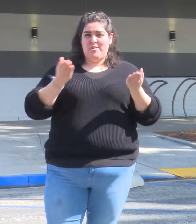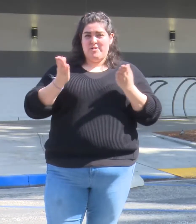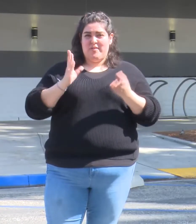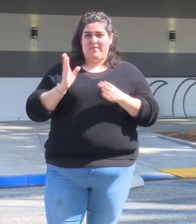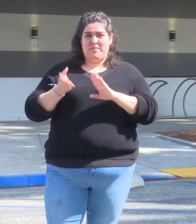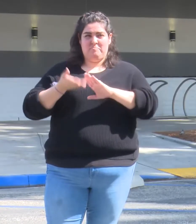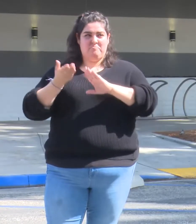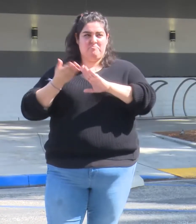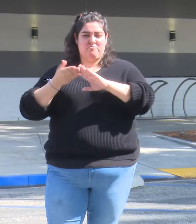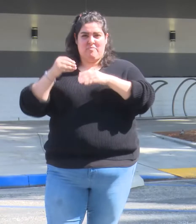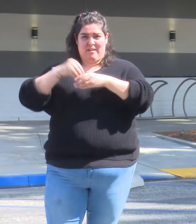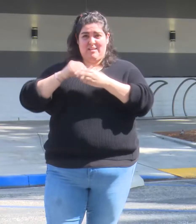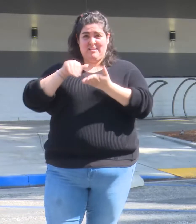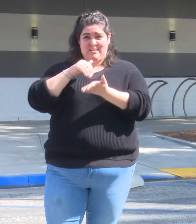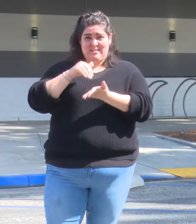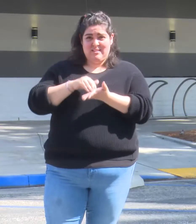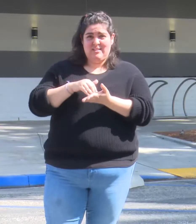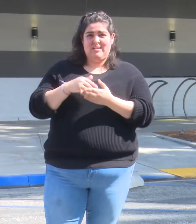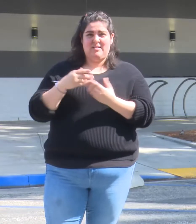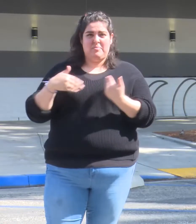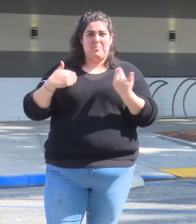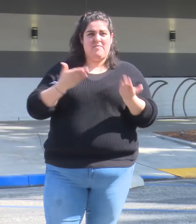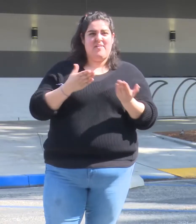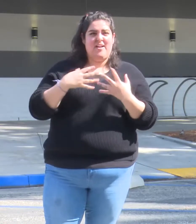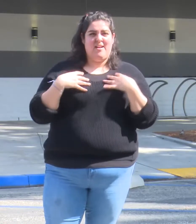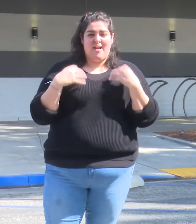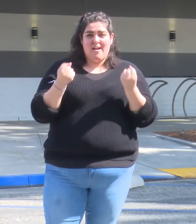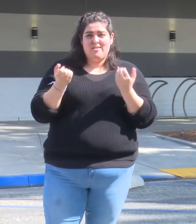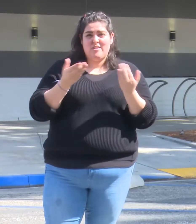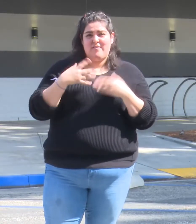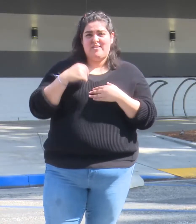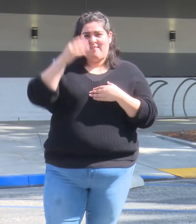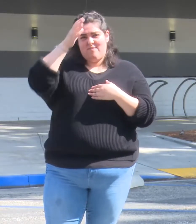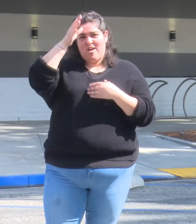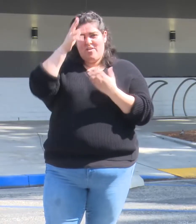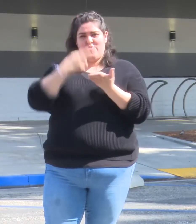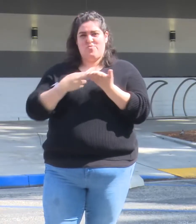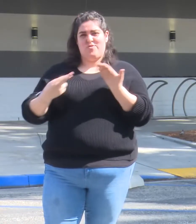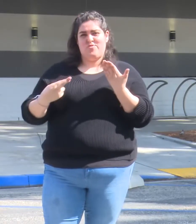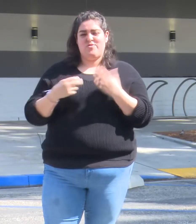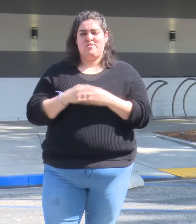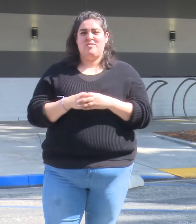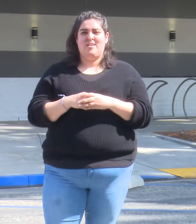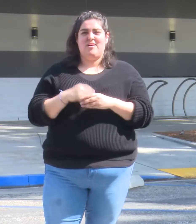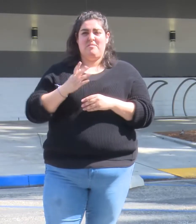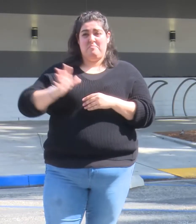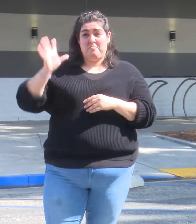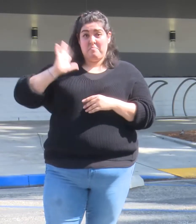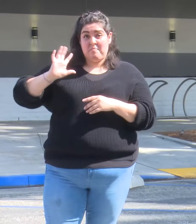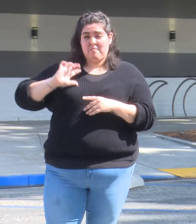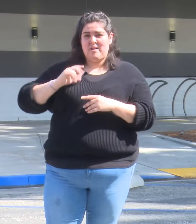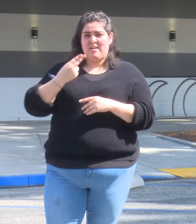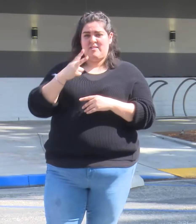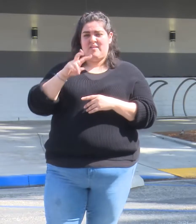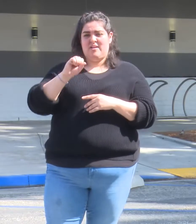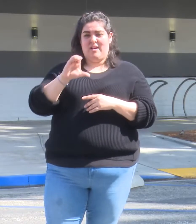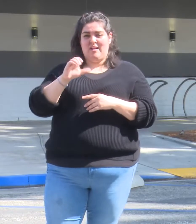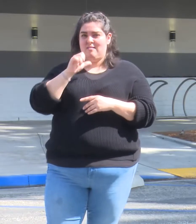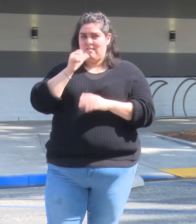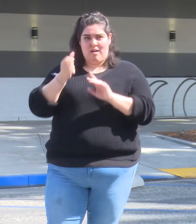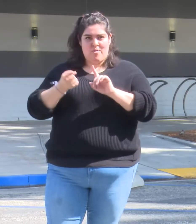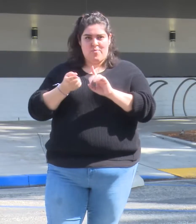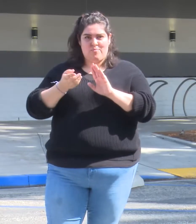strengthening families and fatherhood services to the community. A few years ago, it reached the point where the HVAC was no longer working and couldn't be